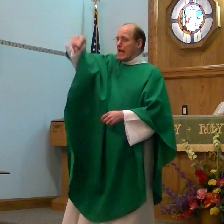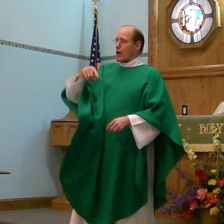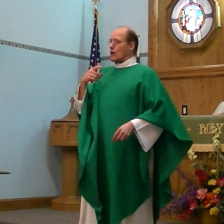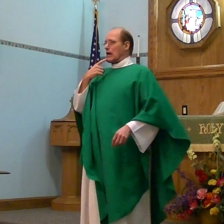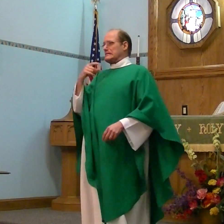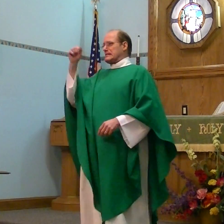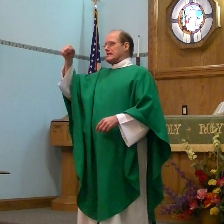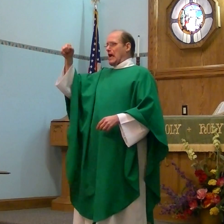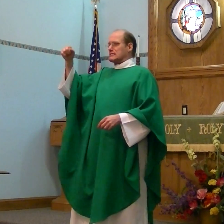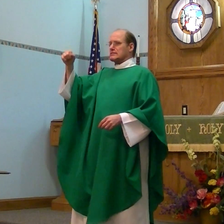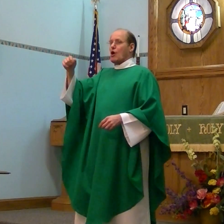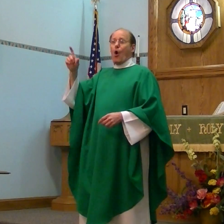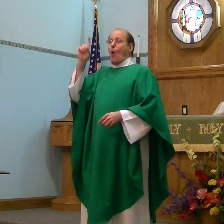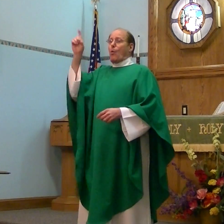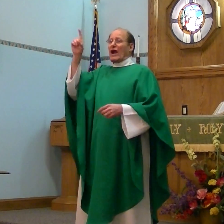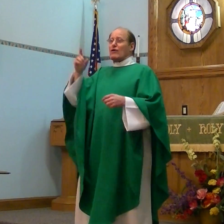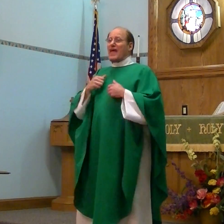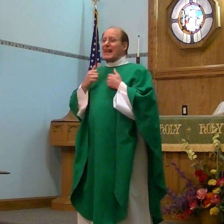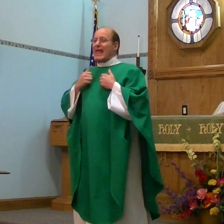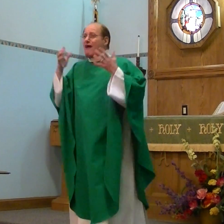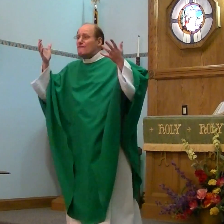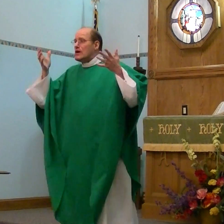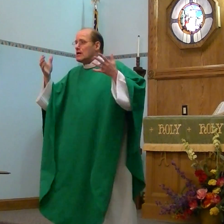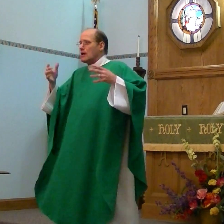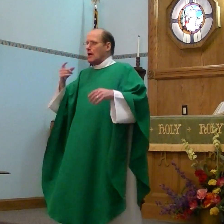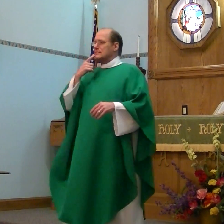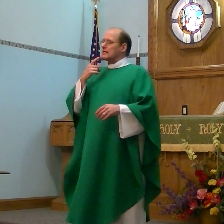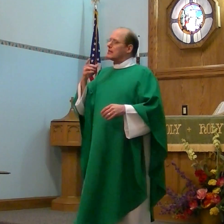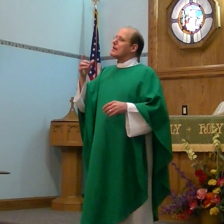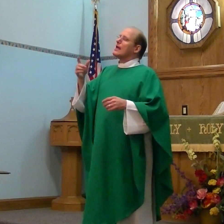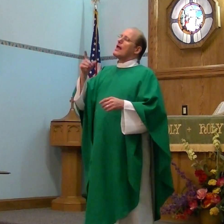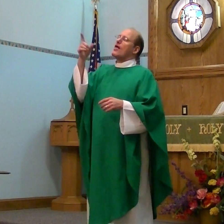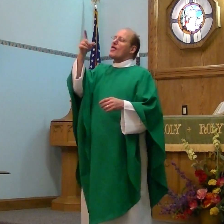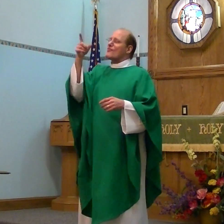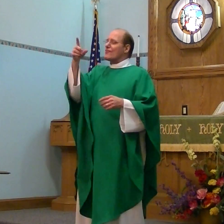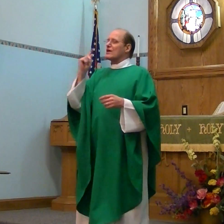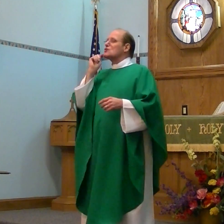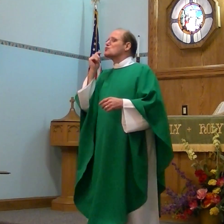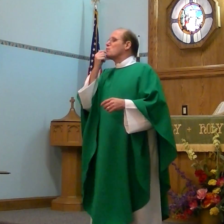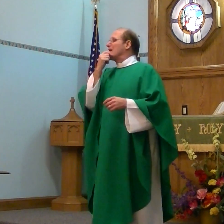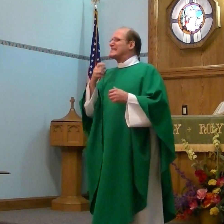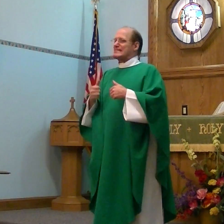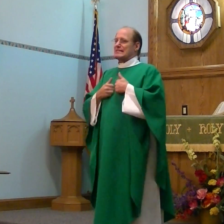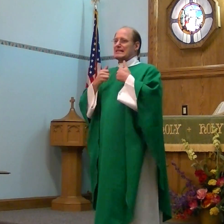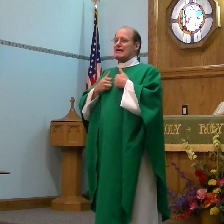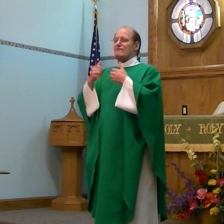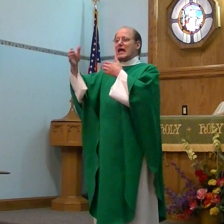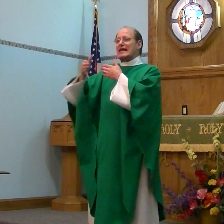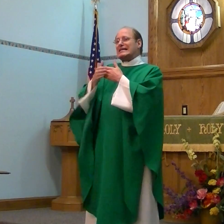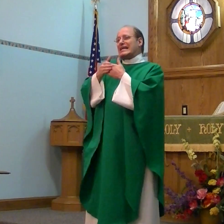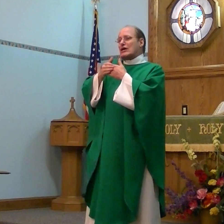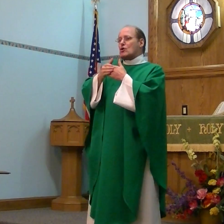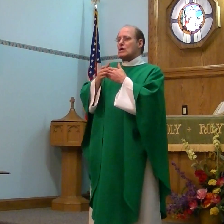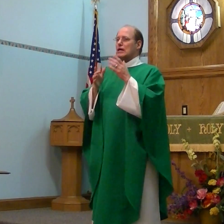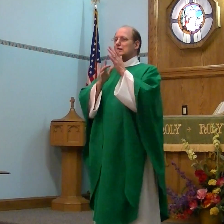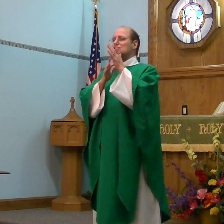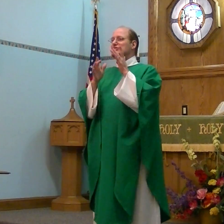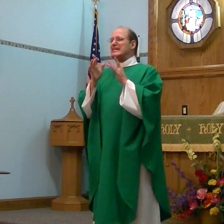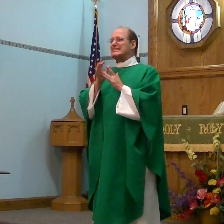there. I said, yes. Where do they live? I said, the twins live near Jesus.